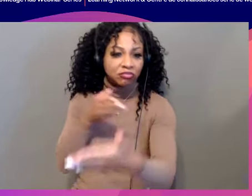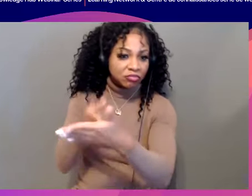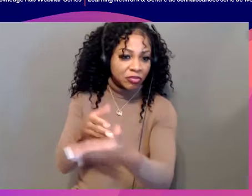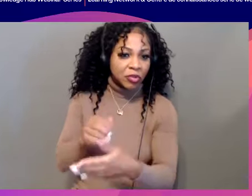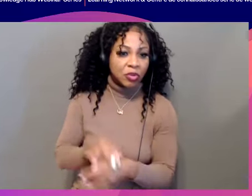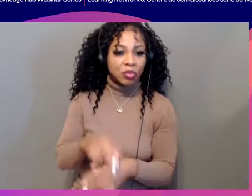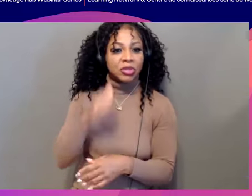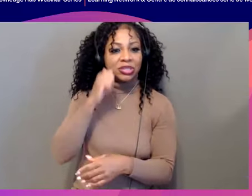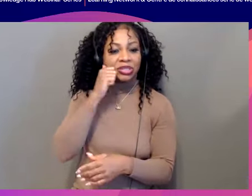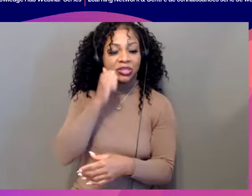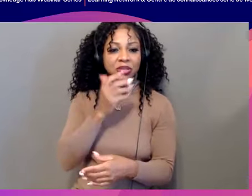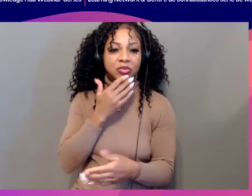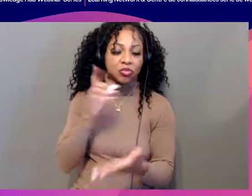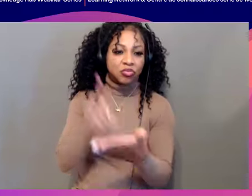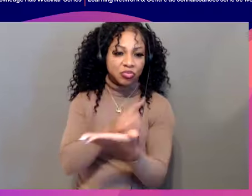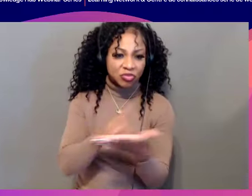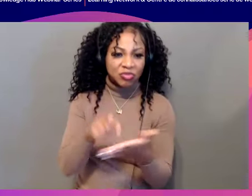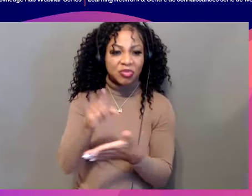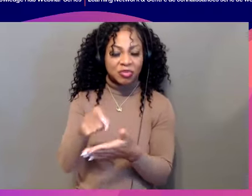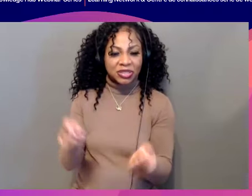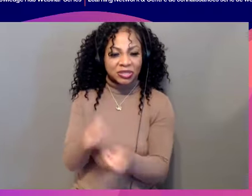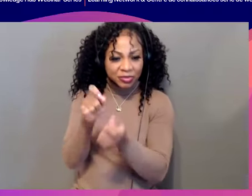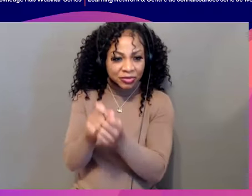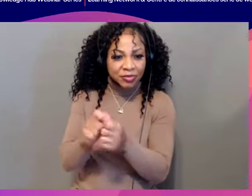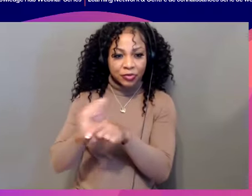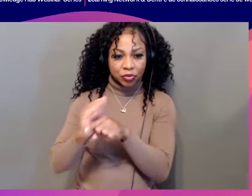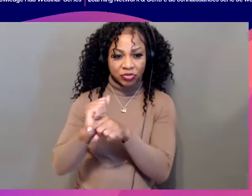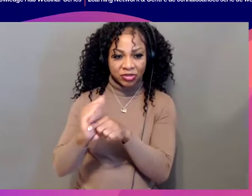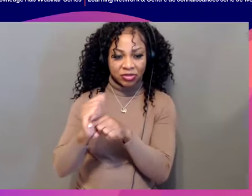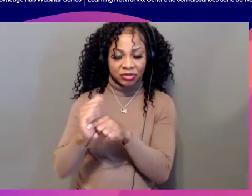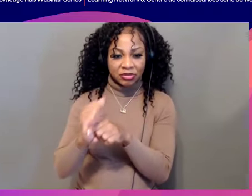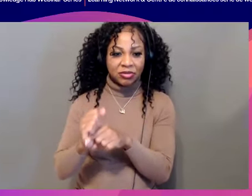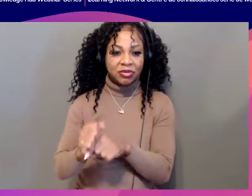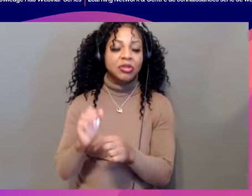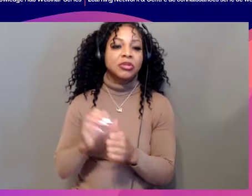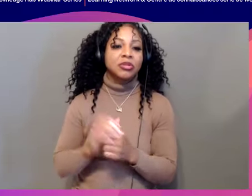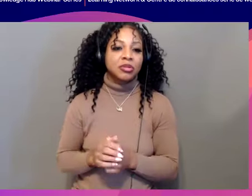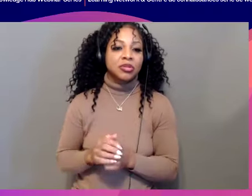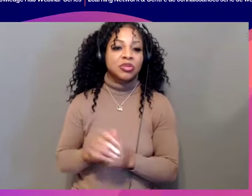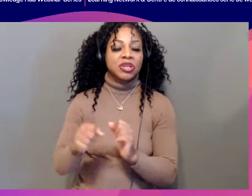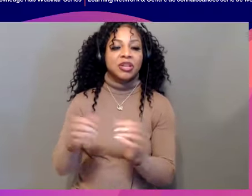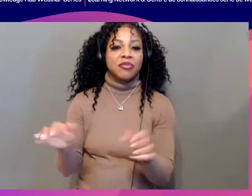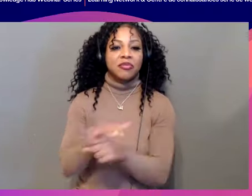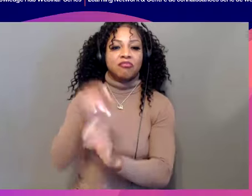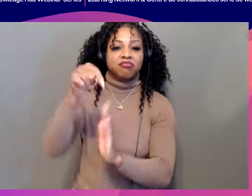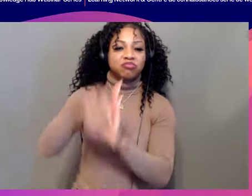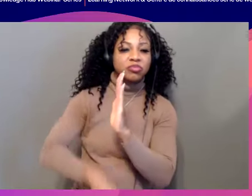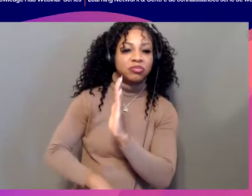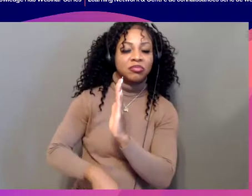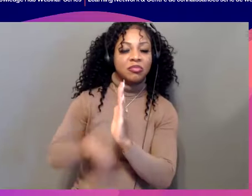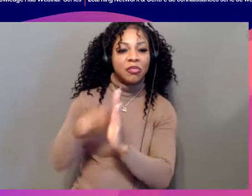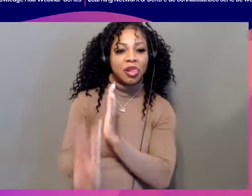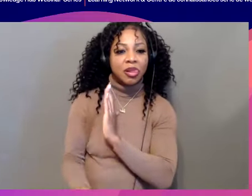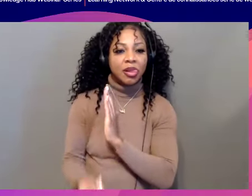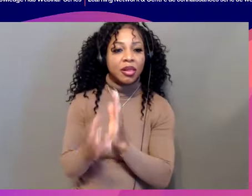more specific trainings around those topics so that we can actually really dive into them. And so